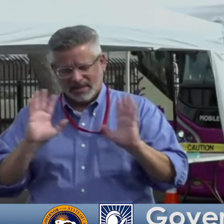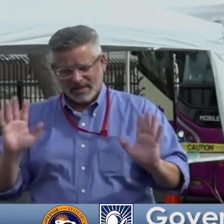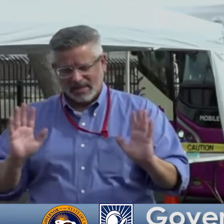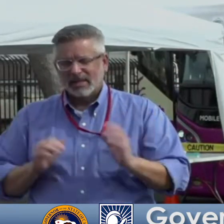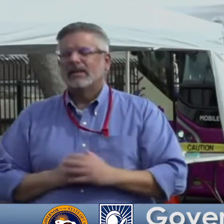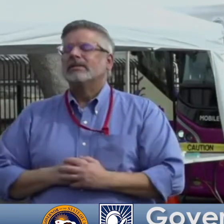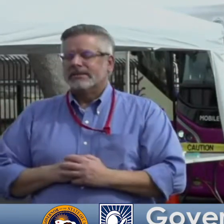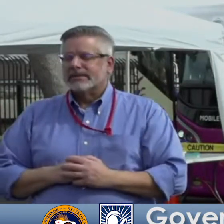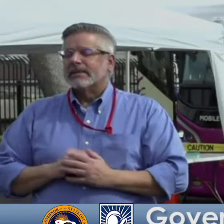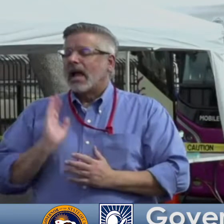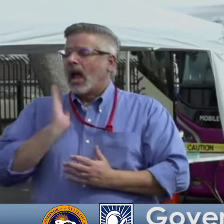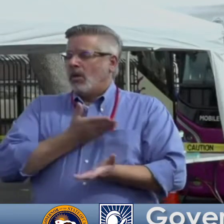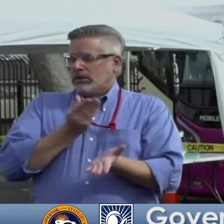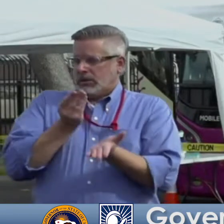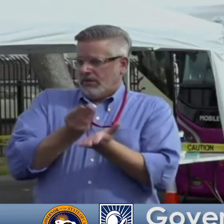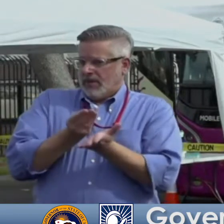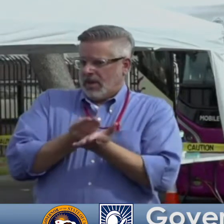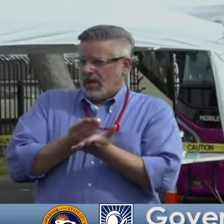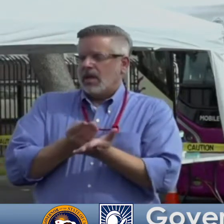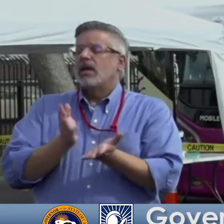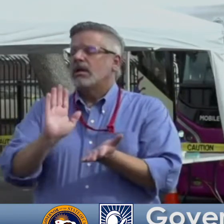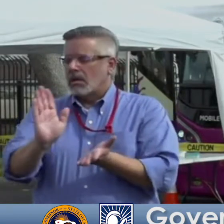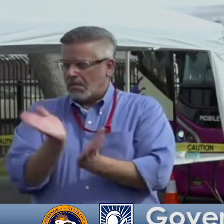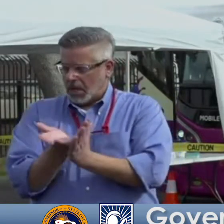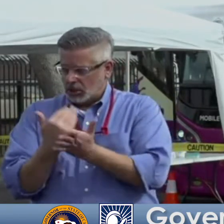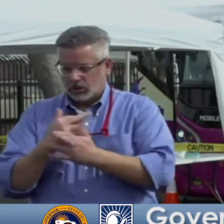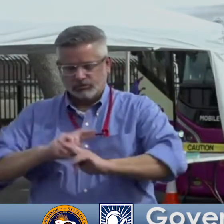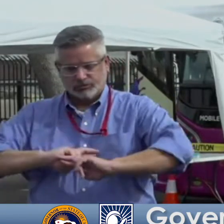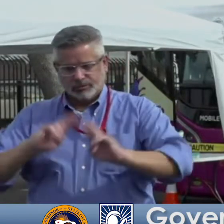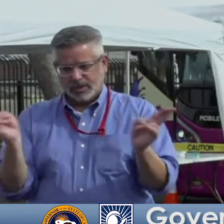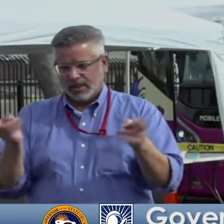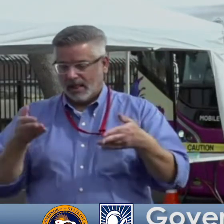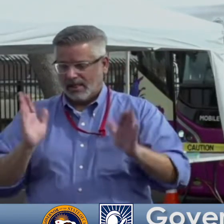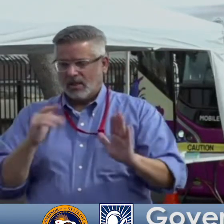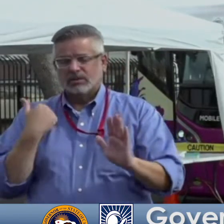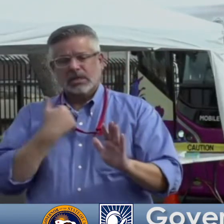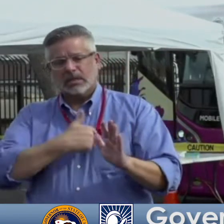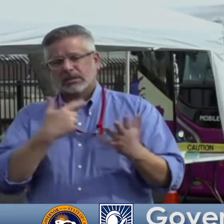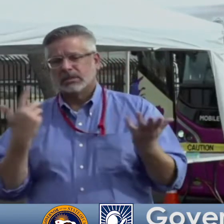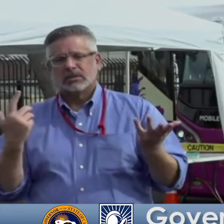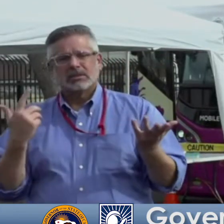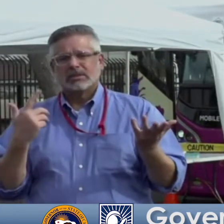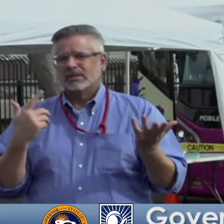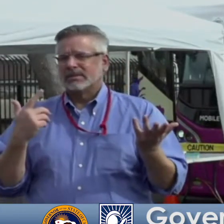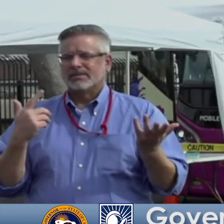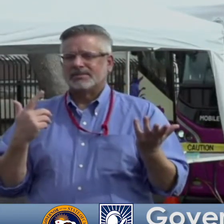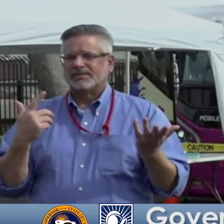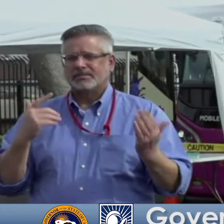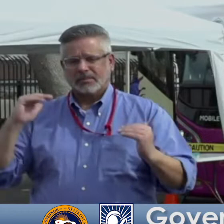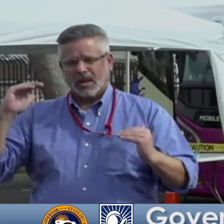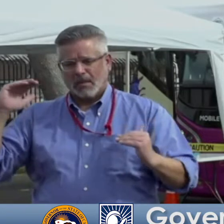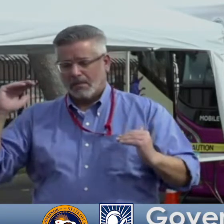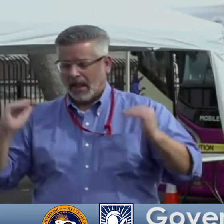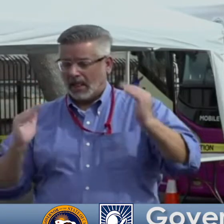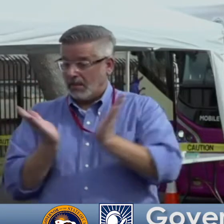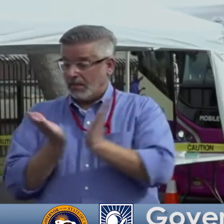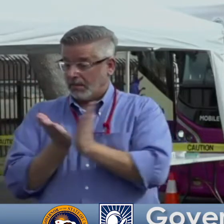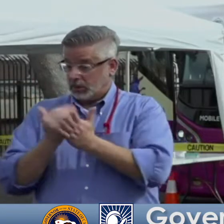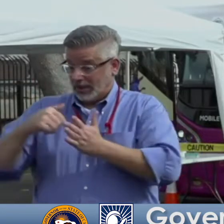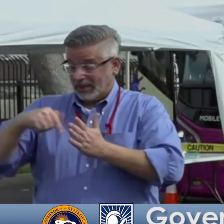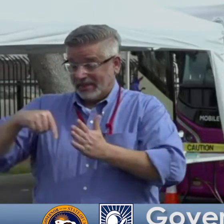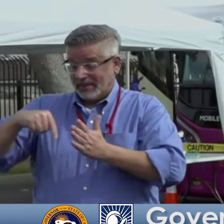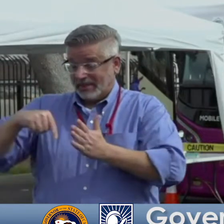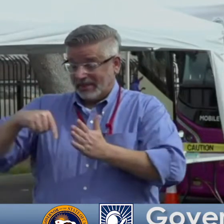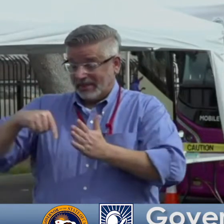clear. Ours is funded, ours is budgeted, ours allows us to not only balance the budget this year, but to be able